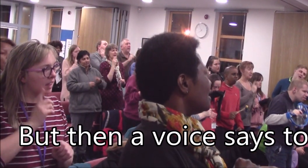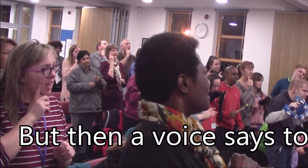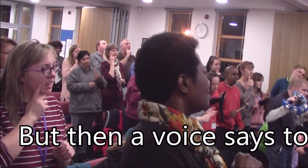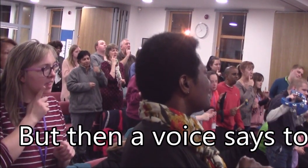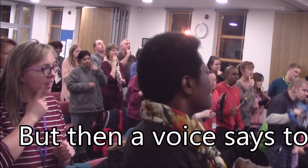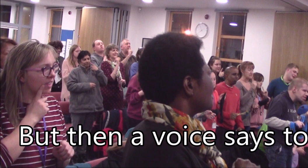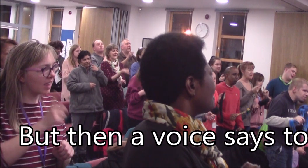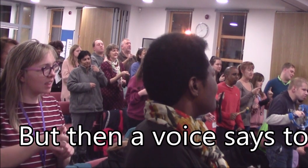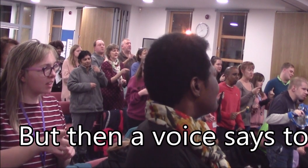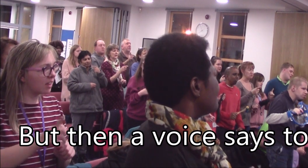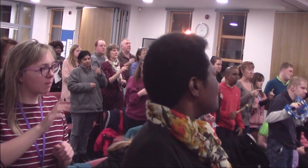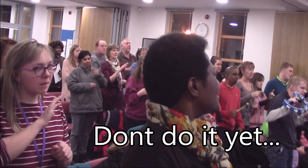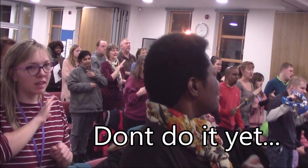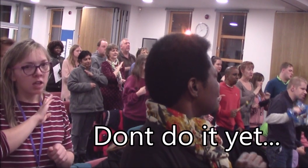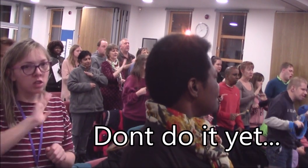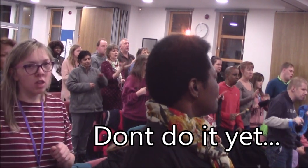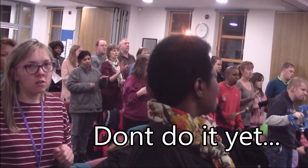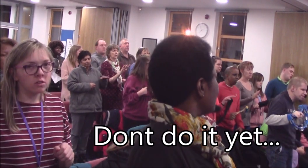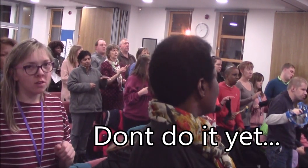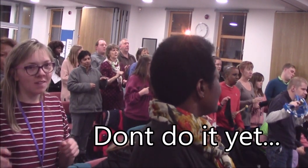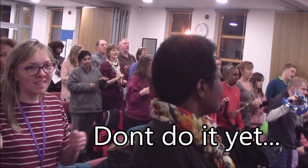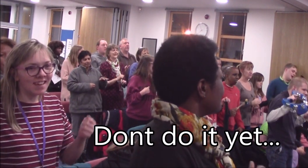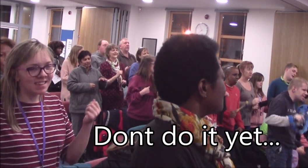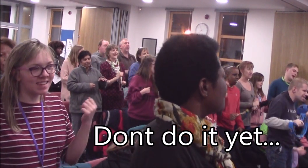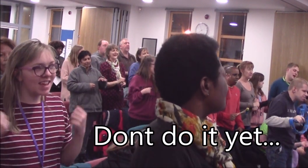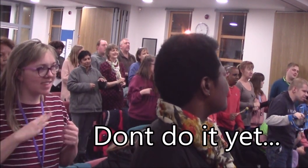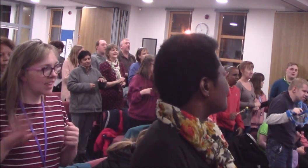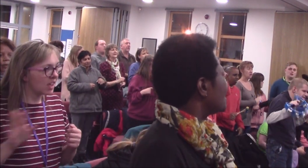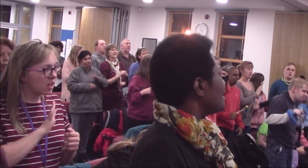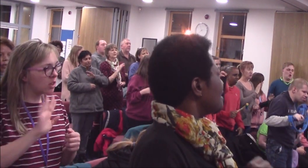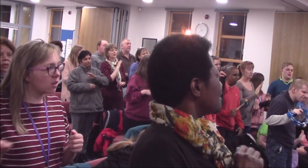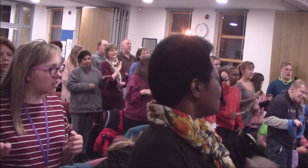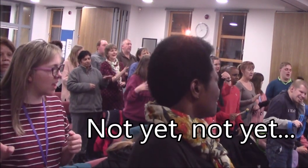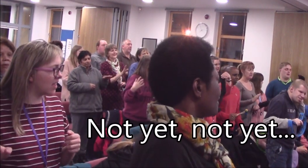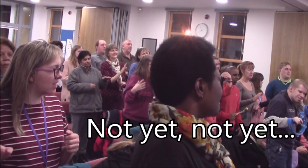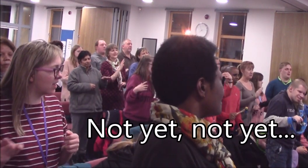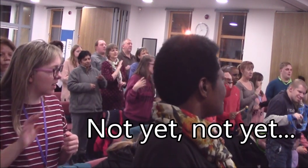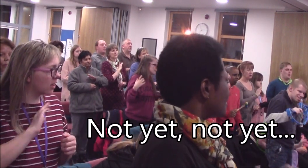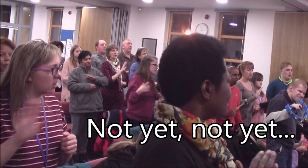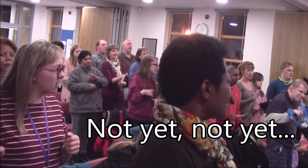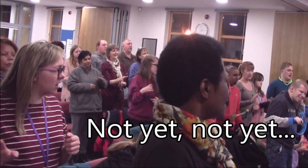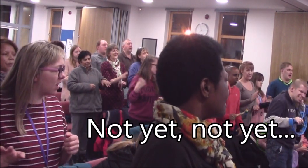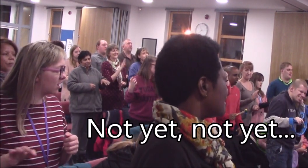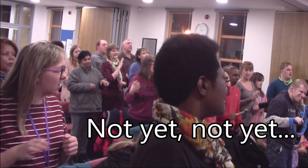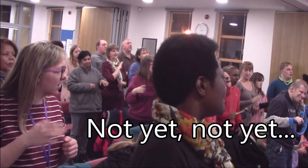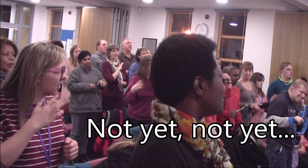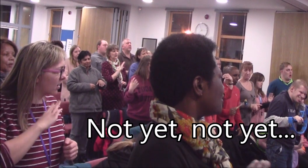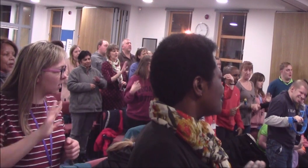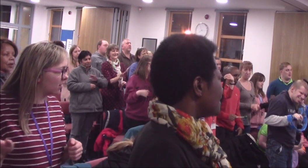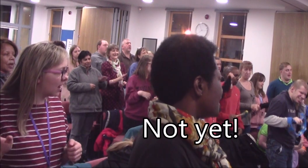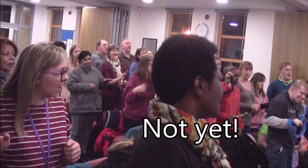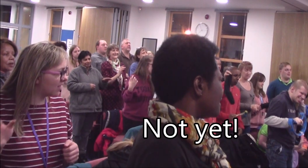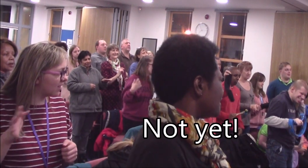that we're still thinking So we'll be with Jeff, George Jeff, George Jeff, George Jeff